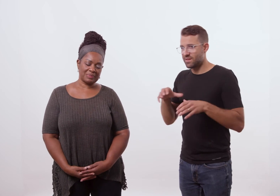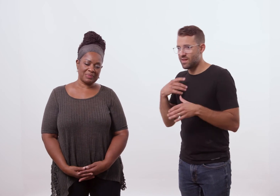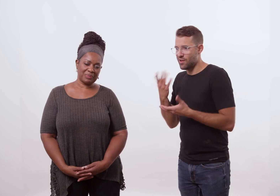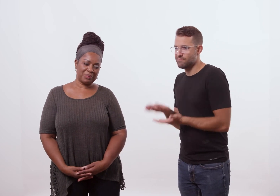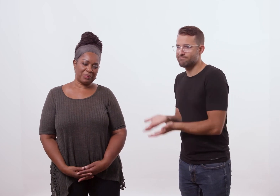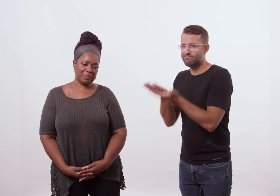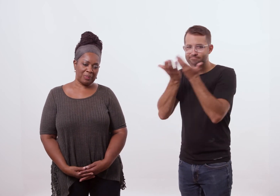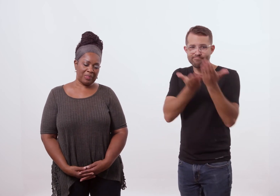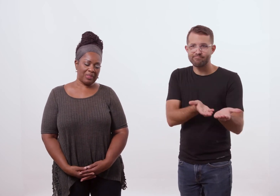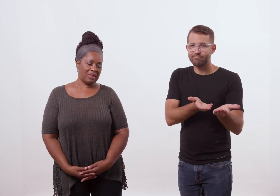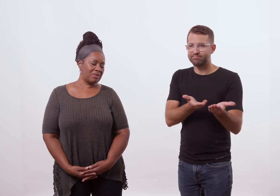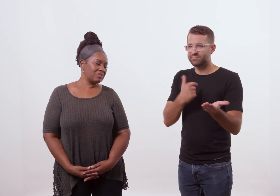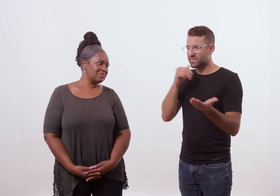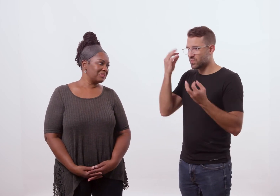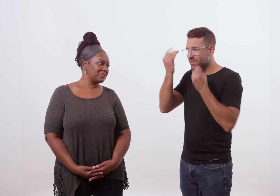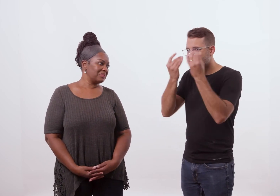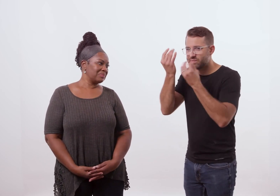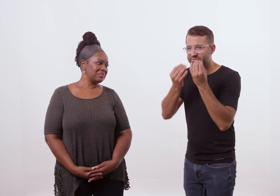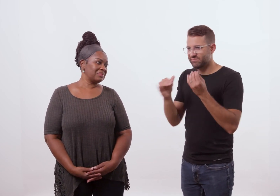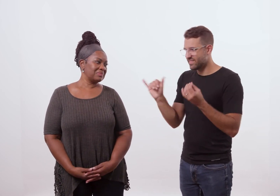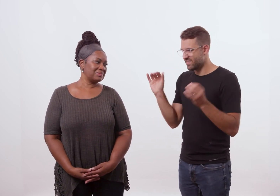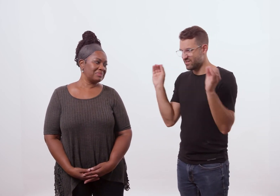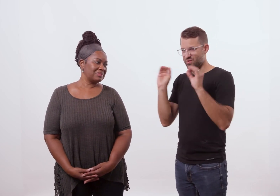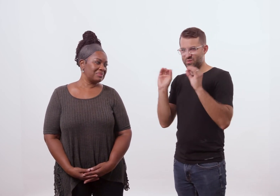without thought. Almost as if I had no choice.